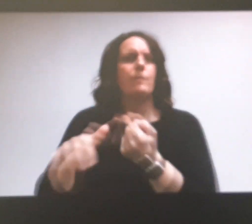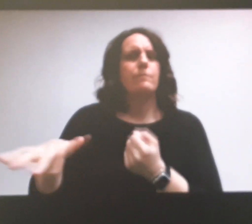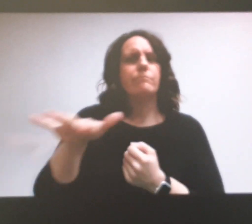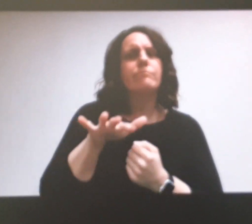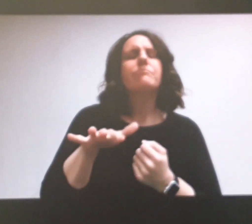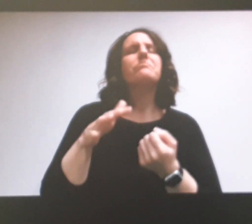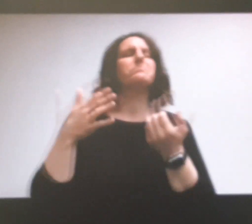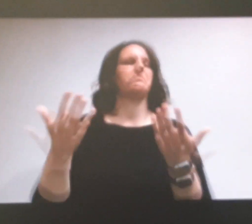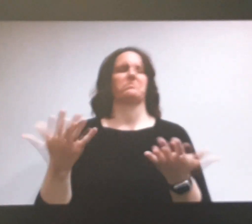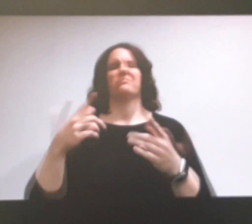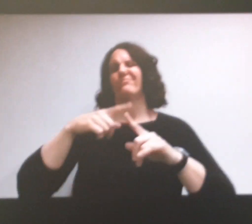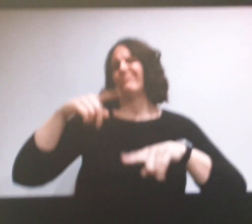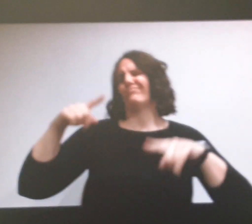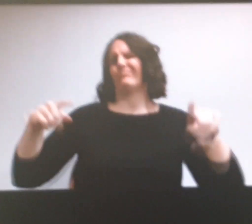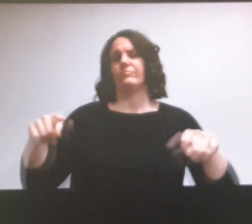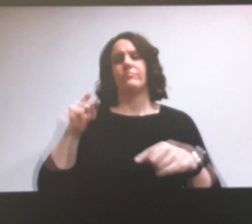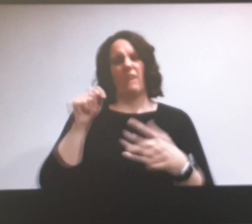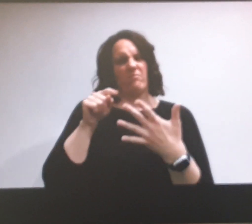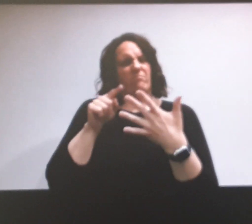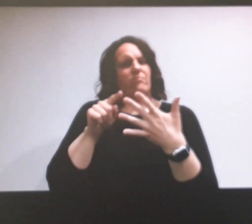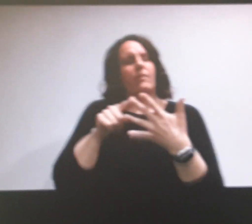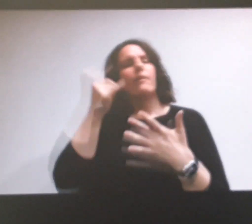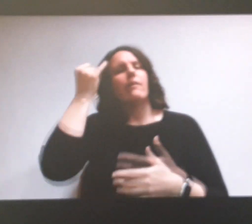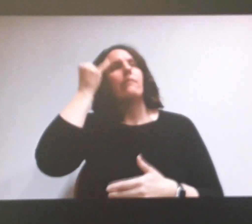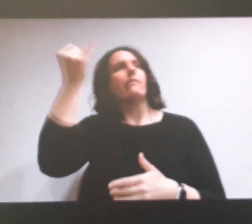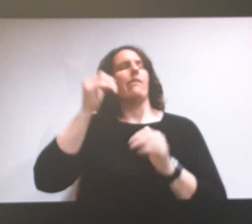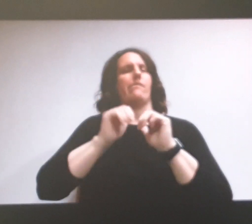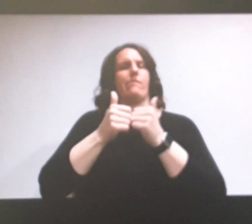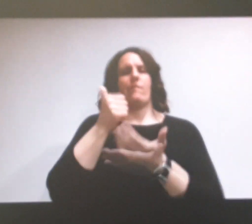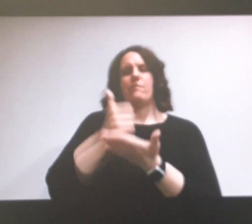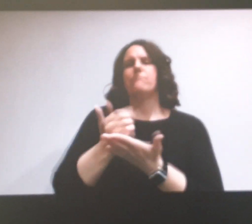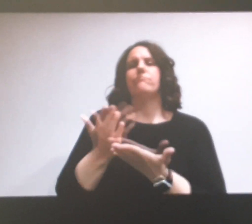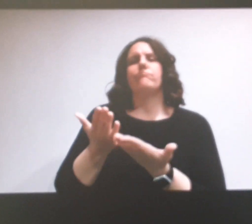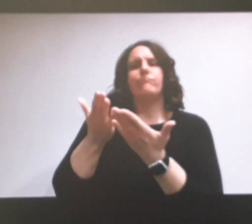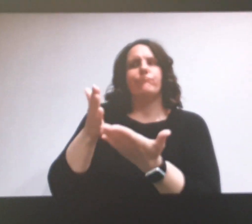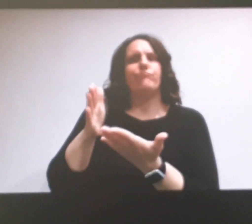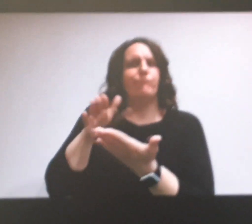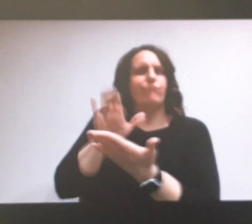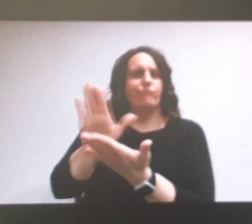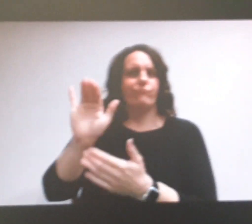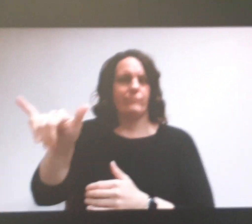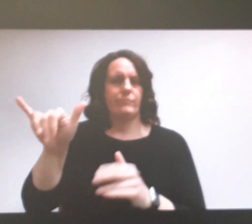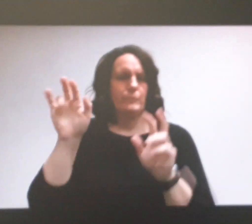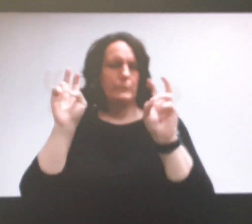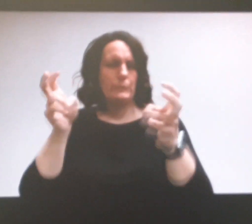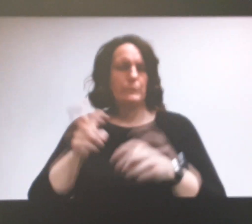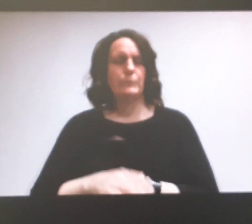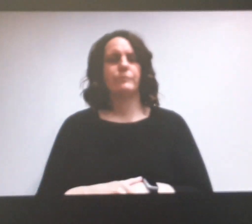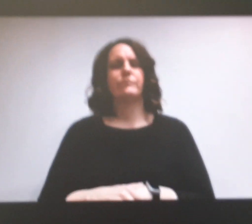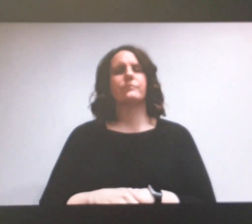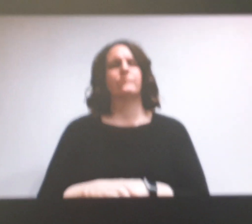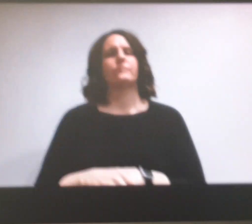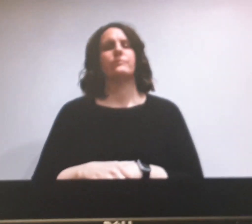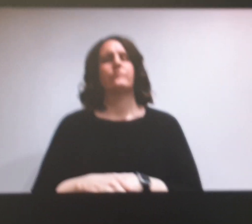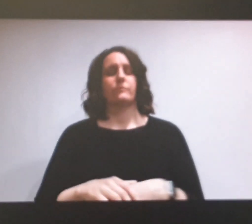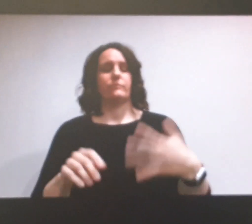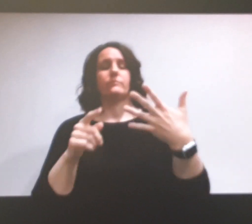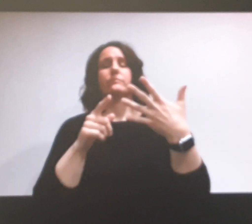is already happened and something that we might already support. And to figure out how we can help fix the